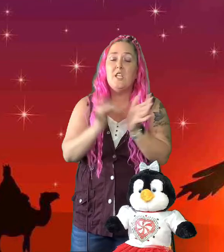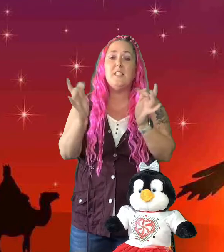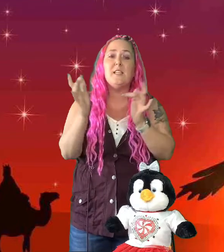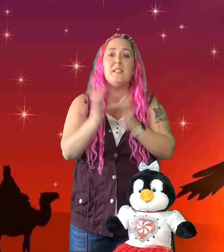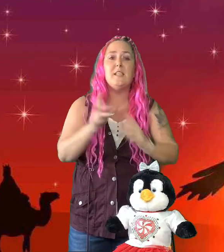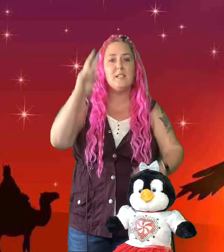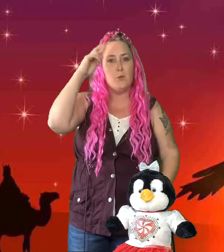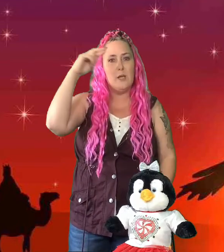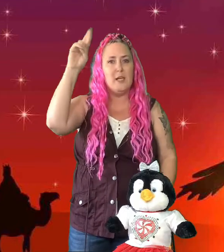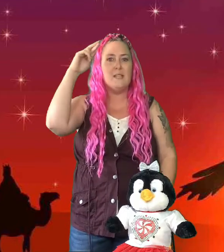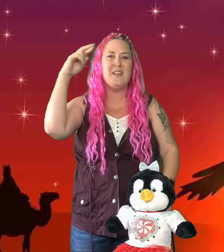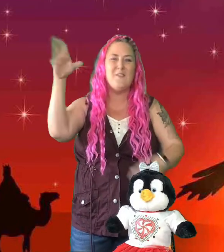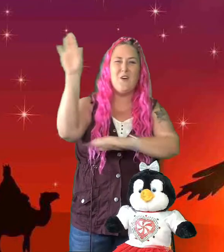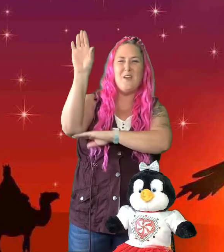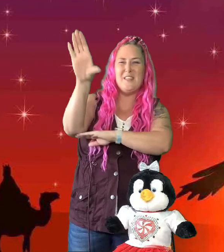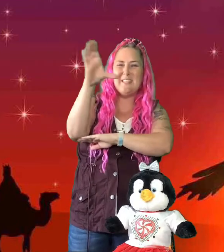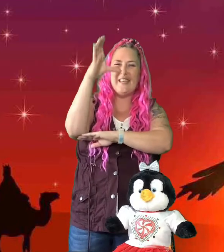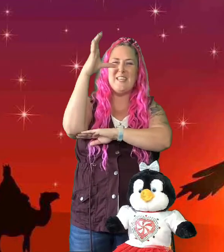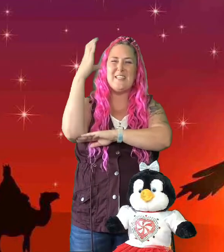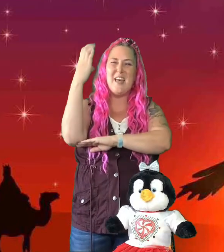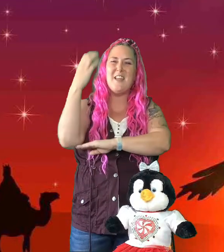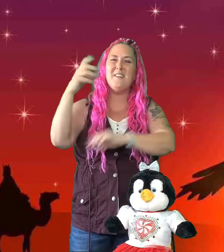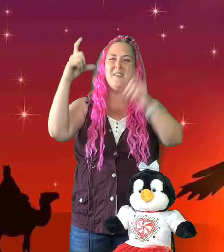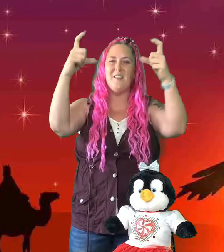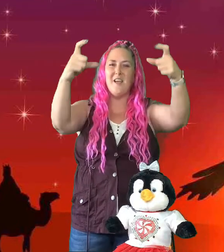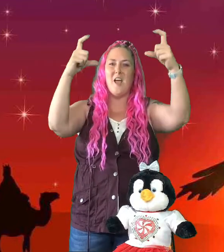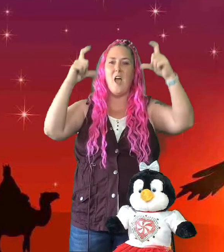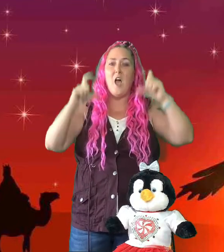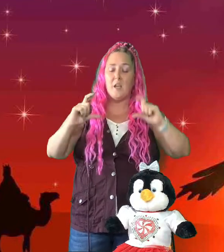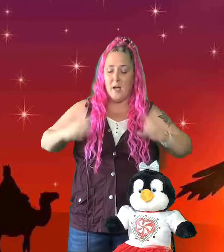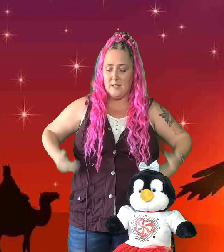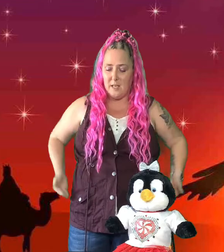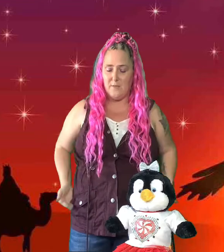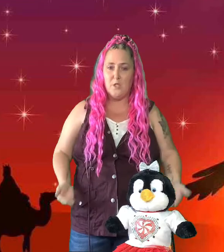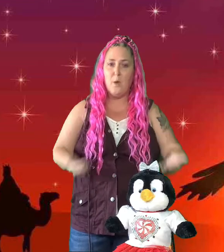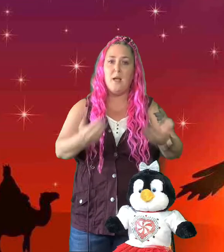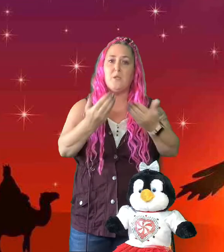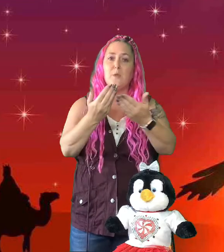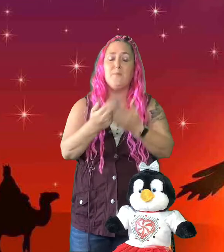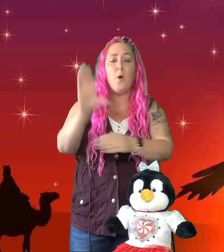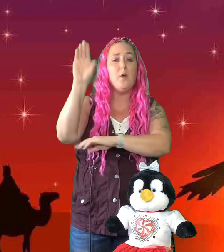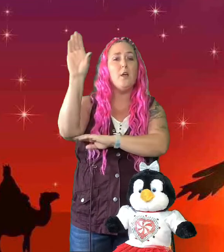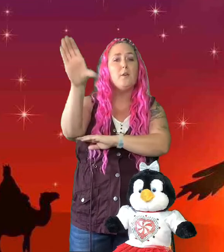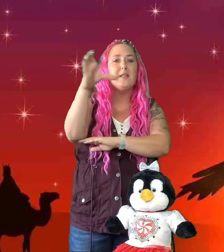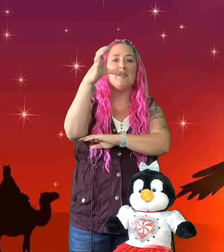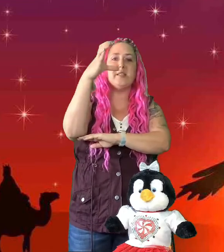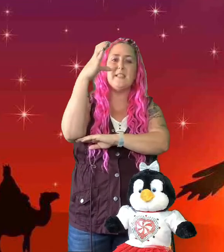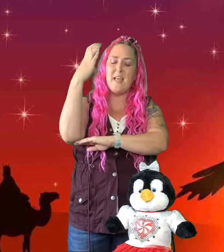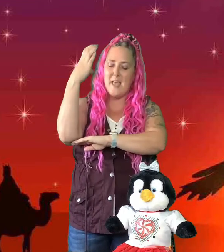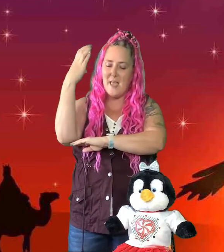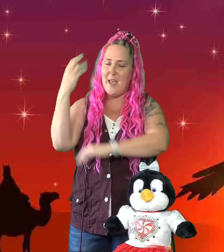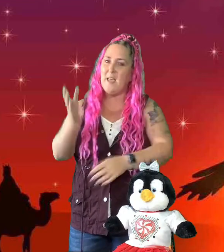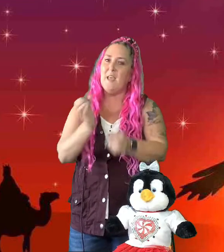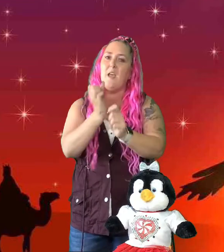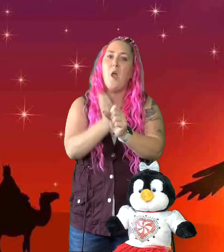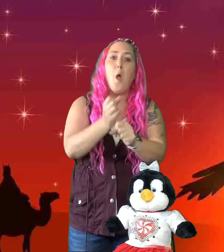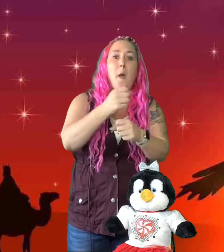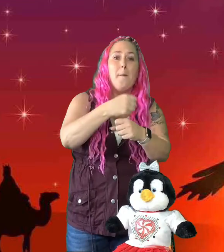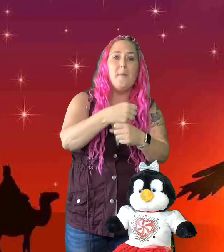Jesus is the reason for the season. God's gift to us was born on Christmas Day.